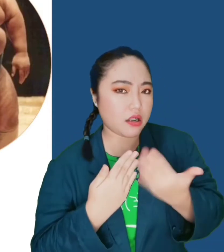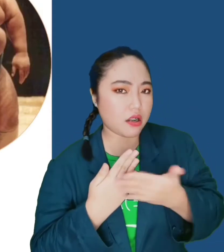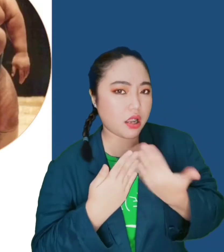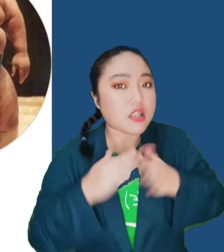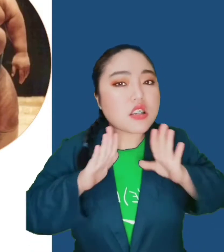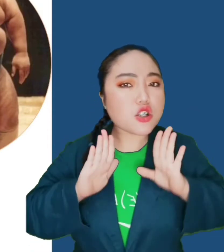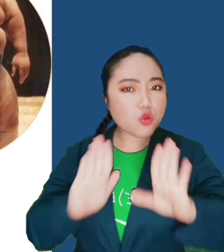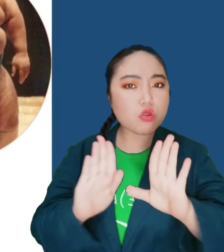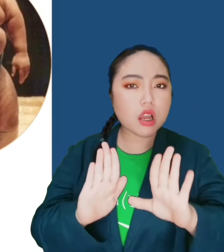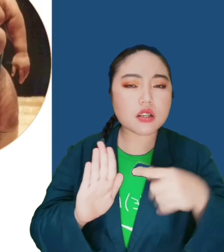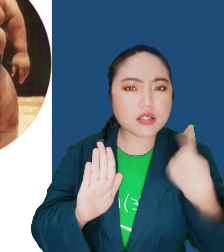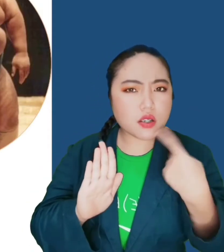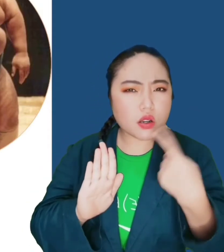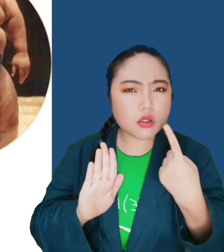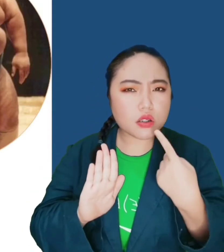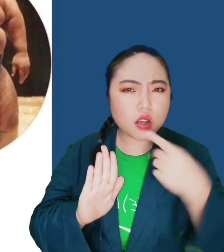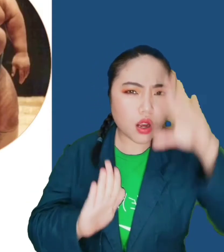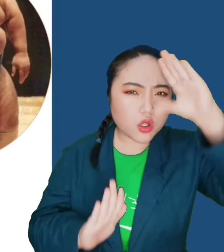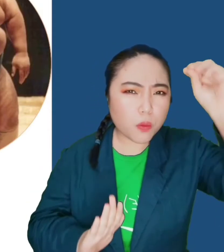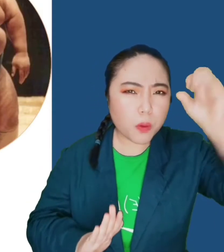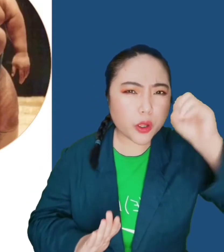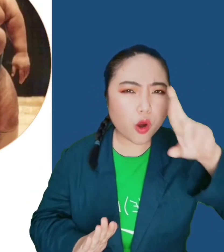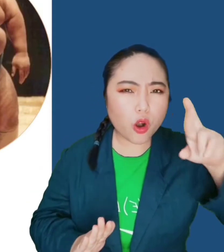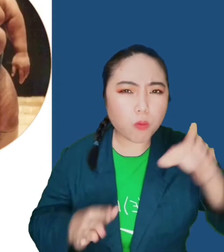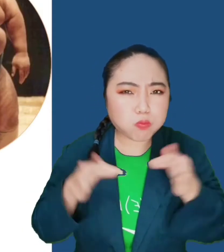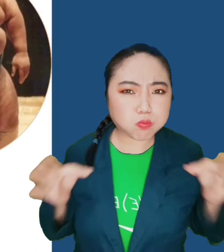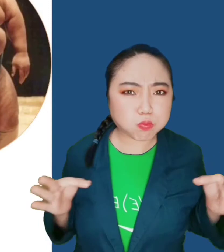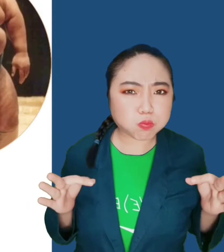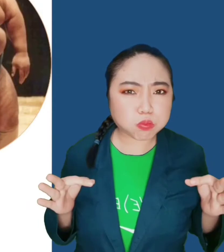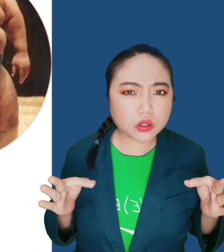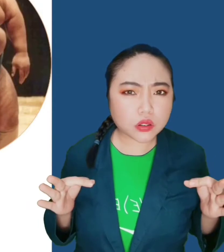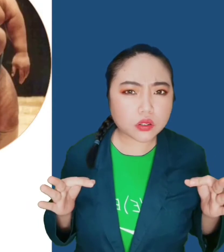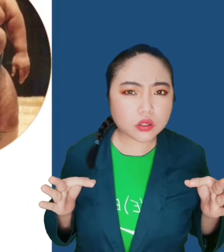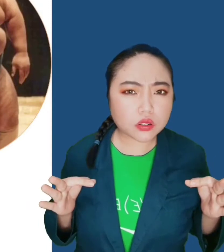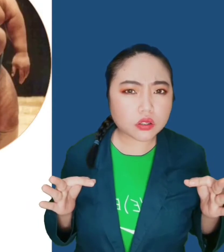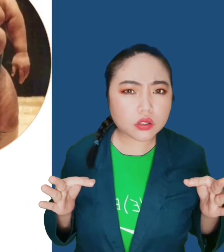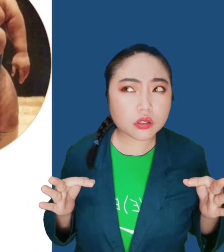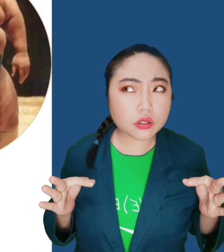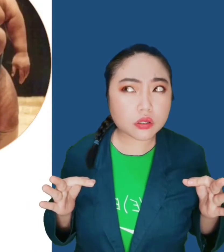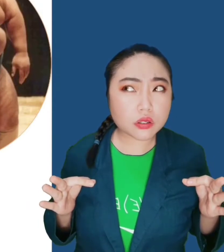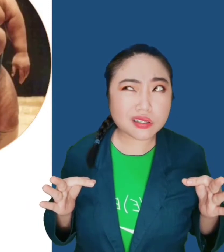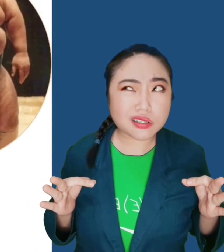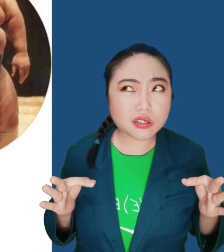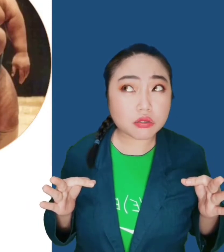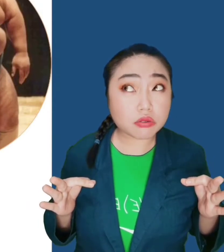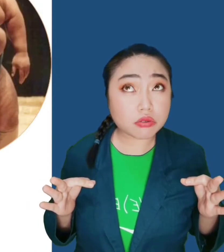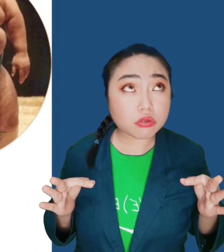Who is easier to push? The boy or the sumo?